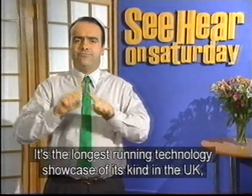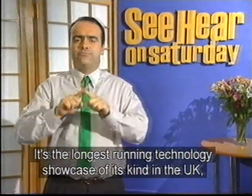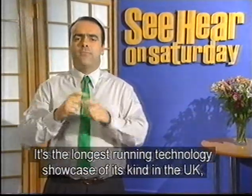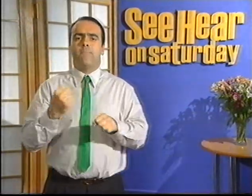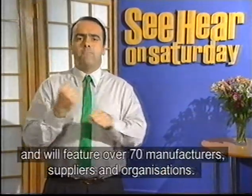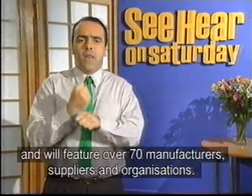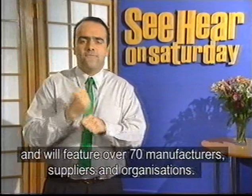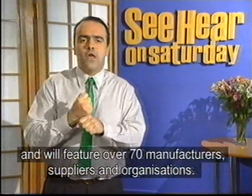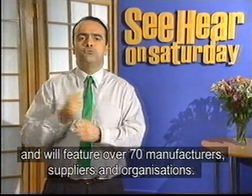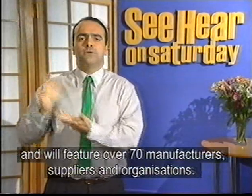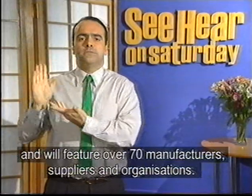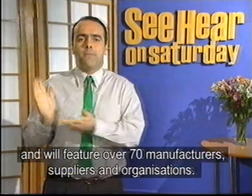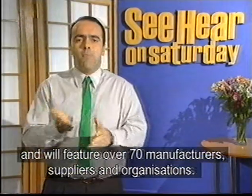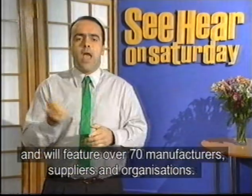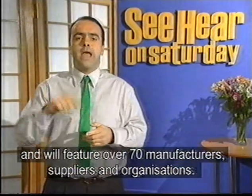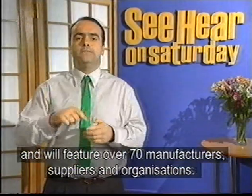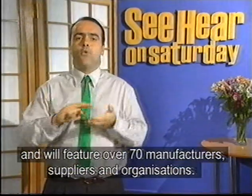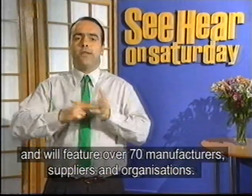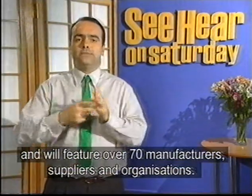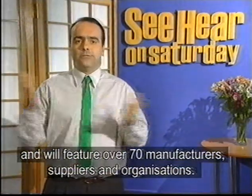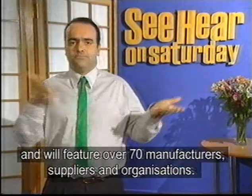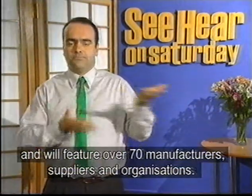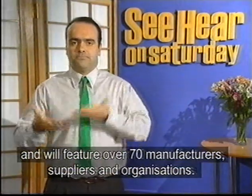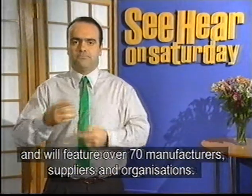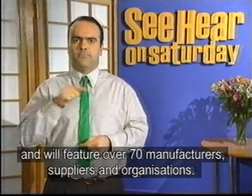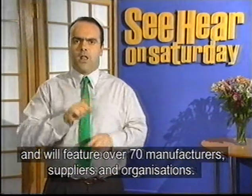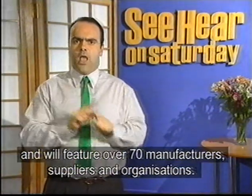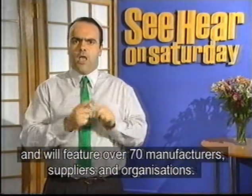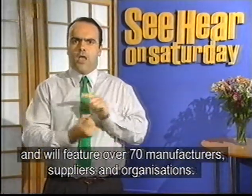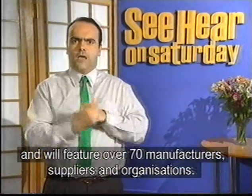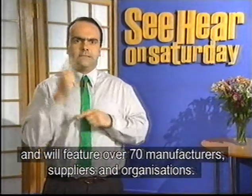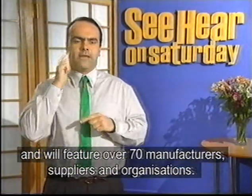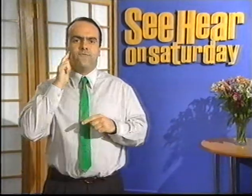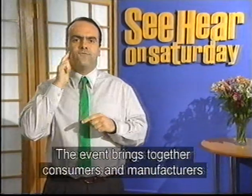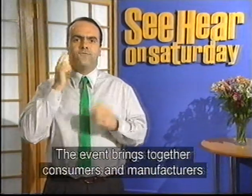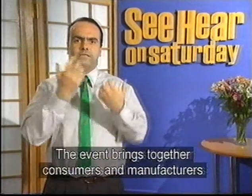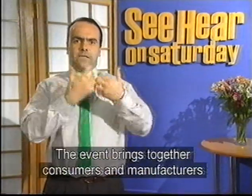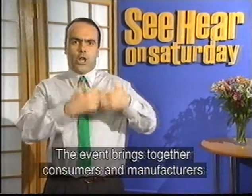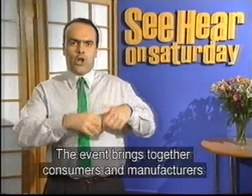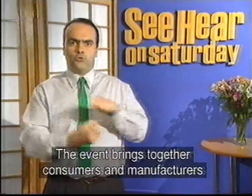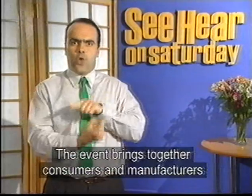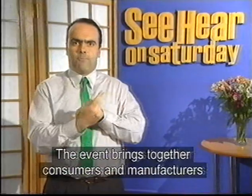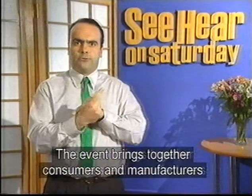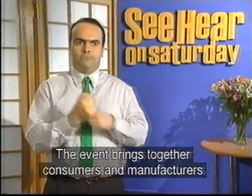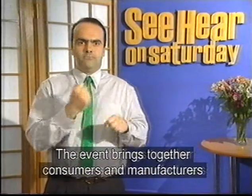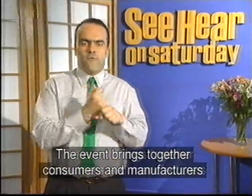will feature over 70 exhibiting manufacturers, suppliers and organisations. The event brings together consumers